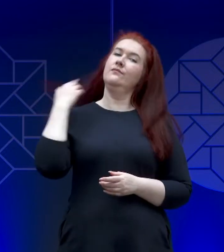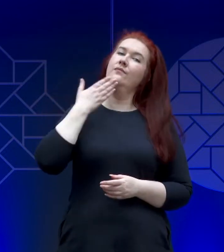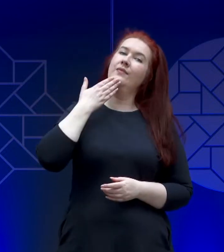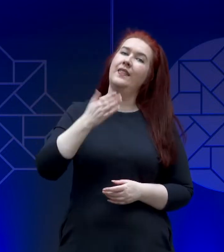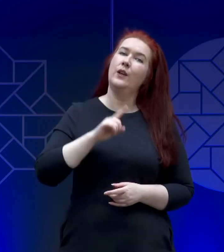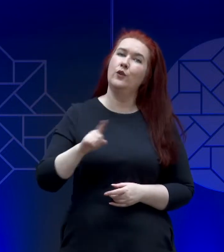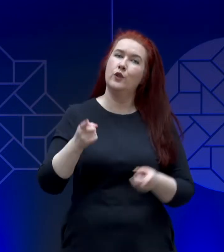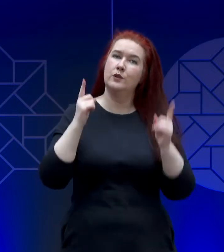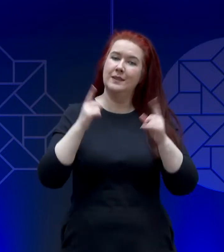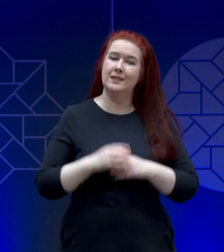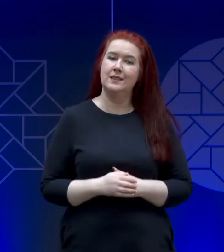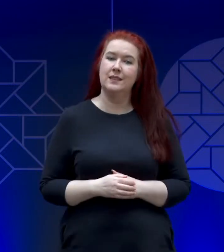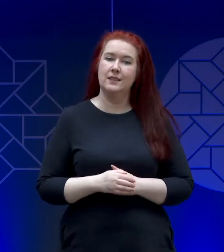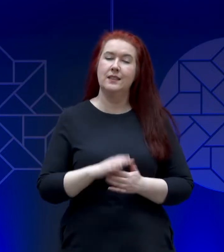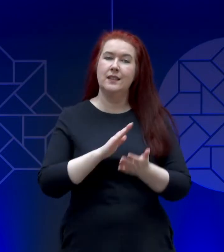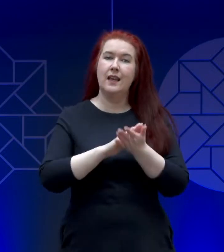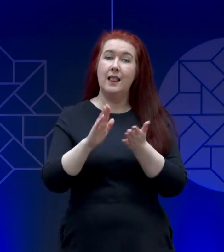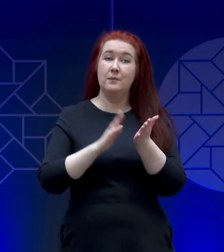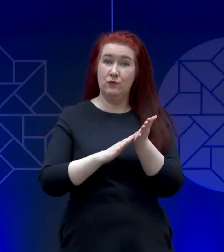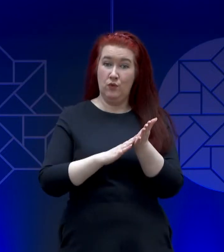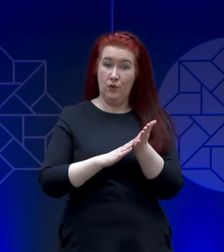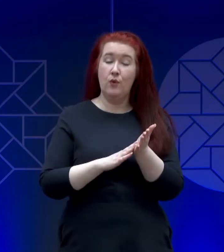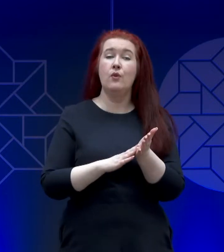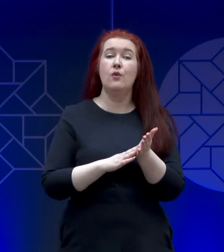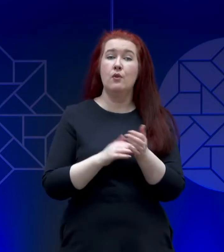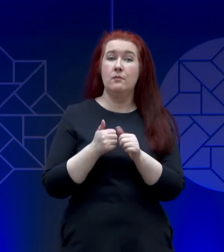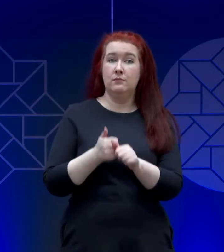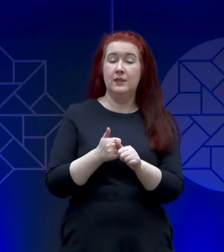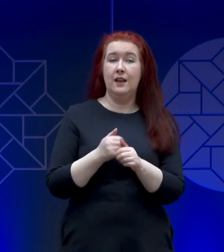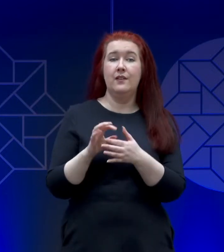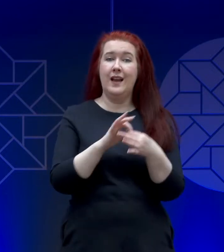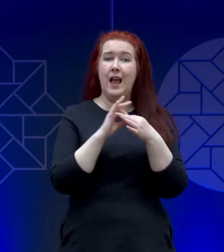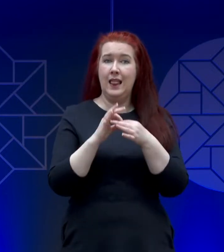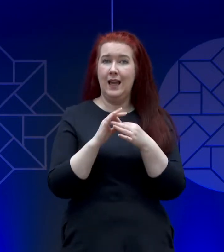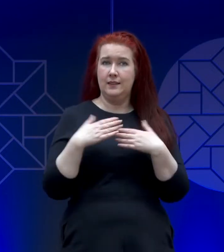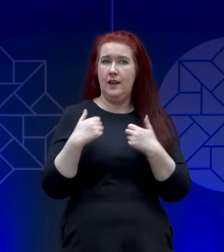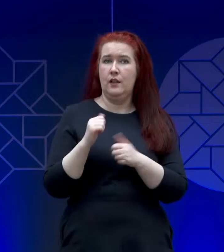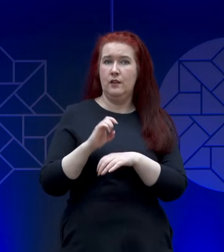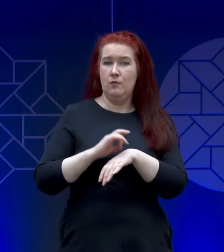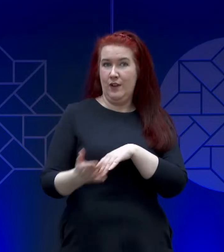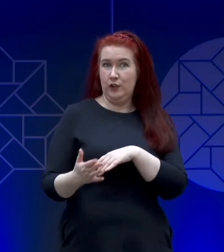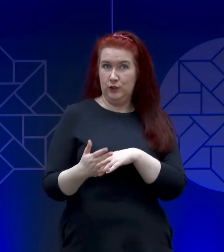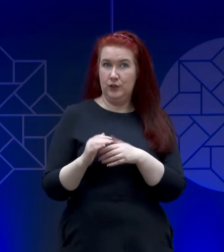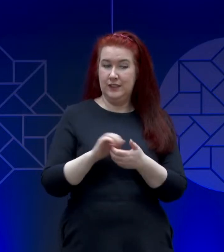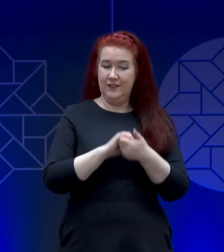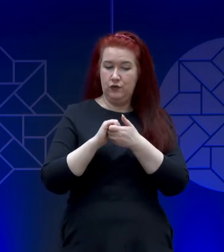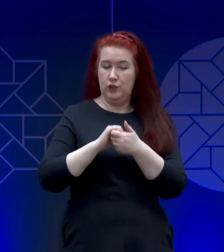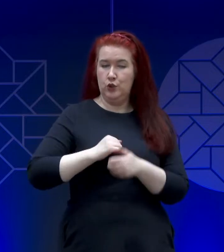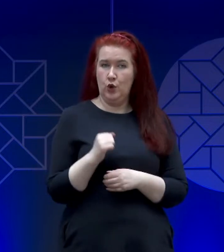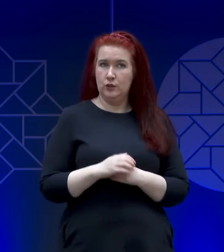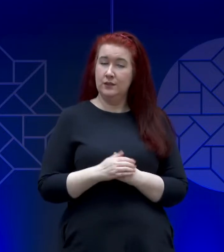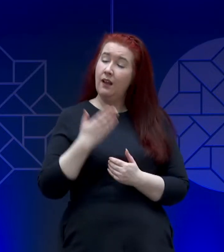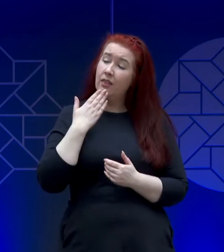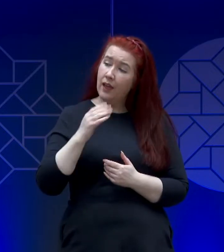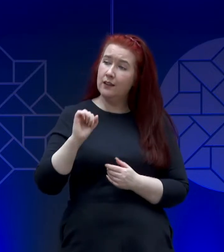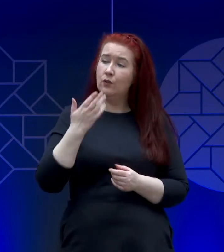Thank you, First Minister. Hilary Munro on behalf of Allied Health Professions Federation Scotland. Thank you for your speech today